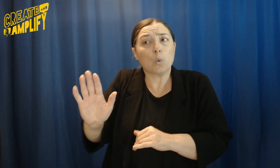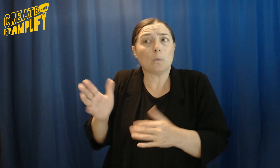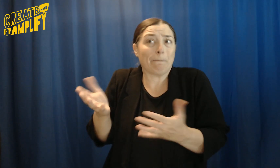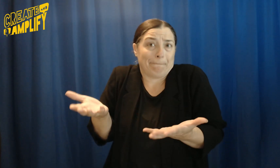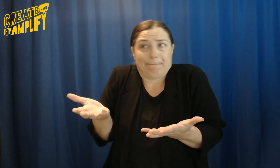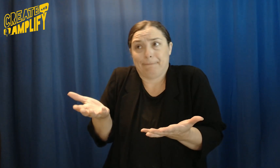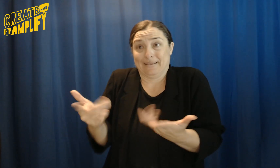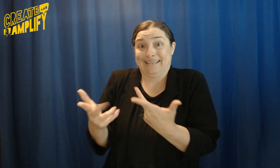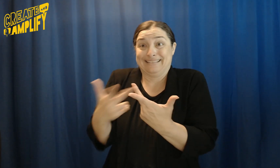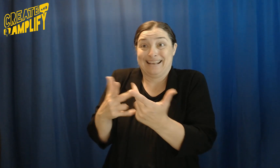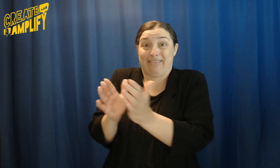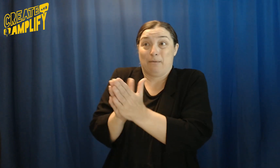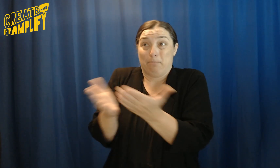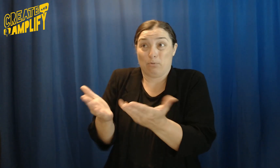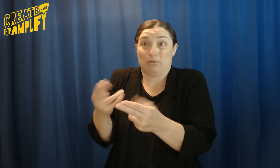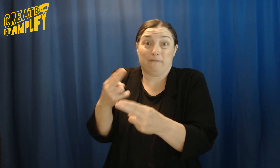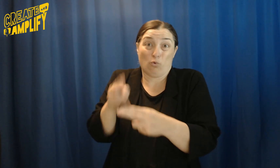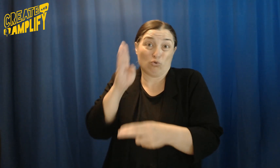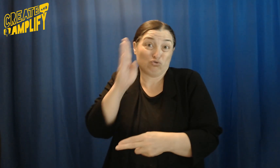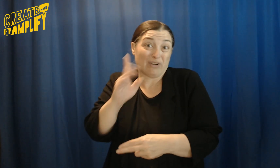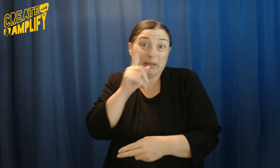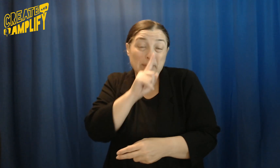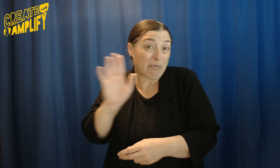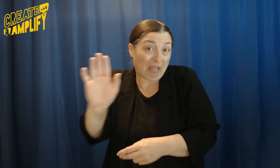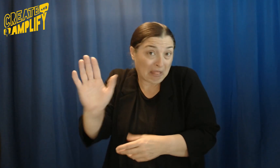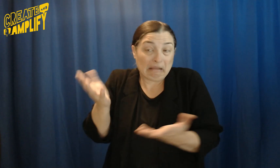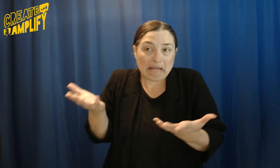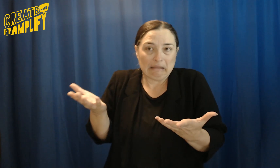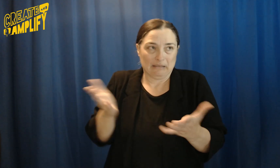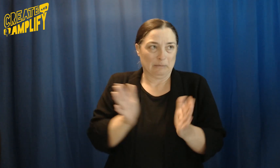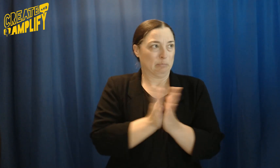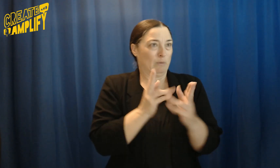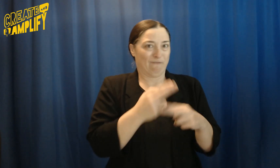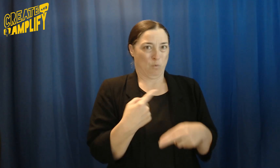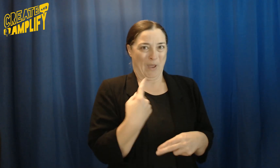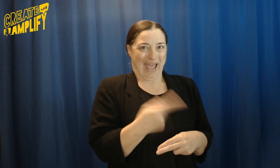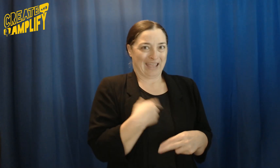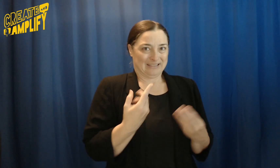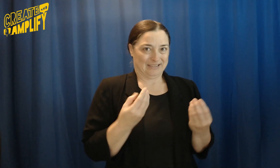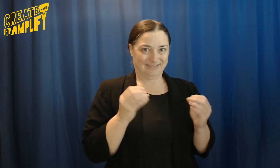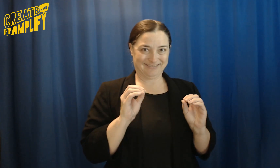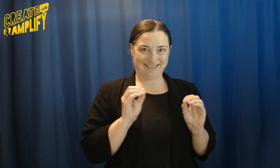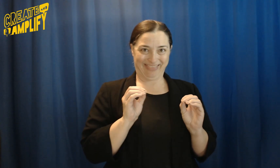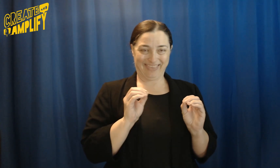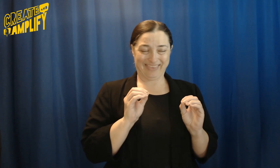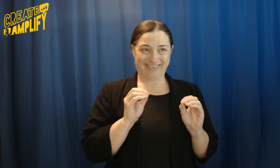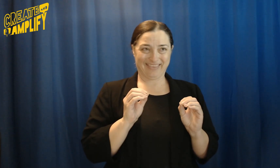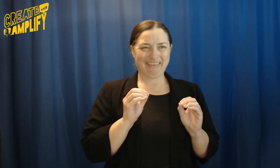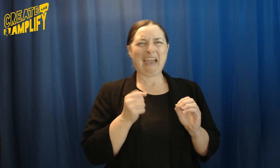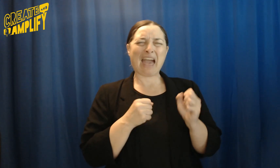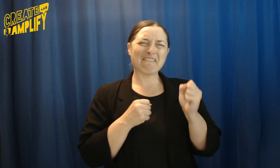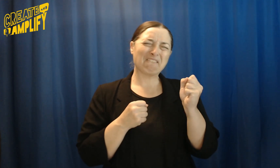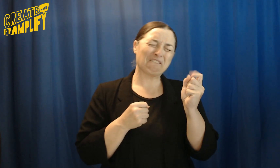for heterosexual people. There's no books for us. I mean, there's a couple, but they're really long and I can't read them